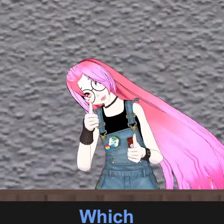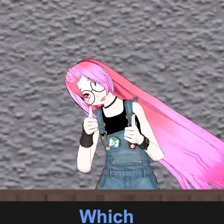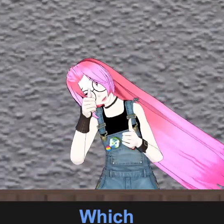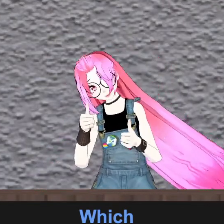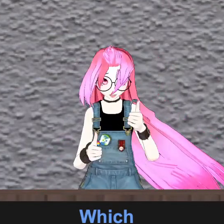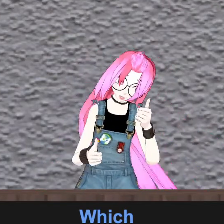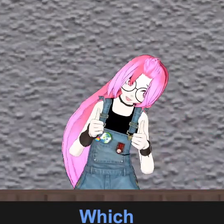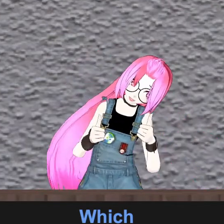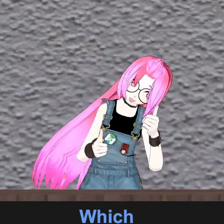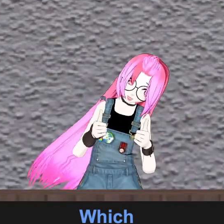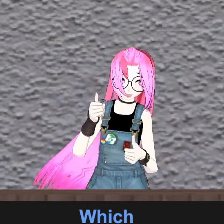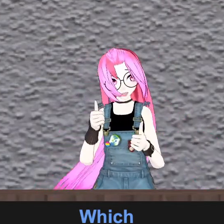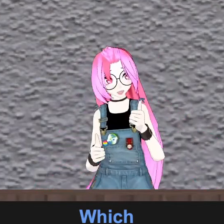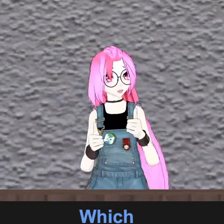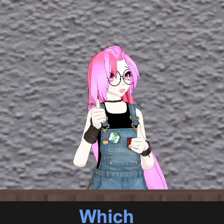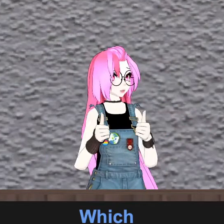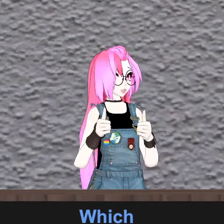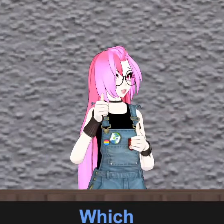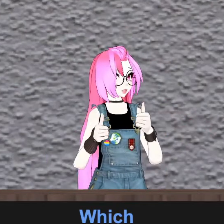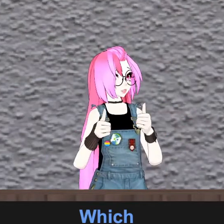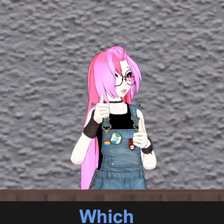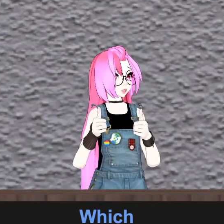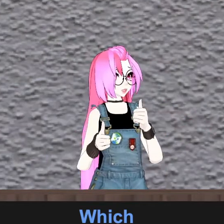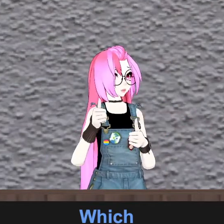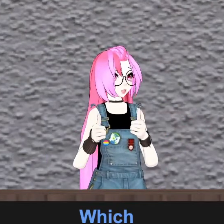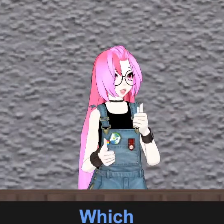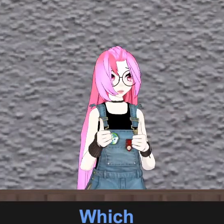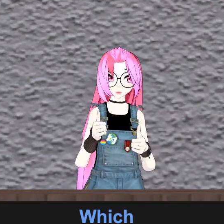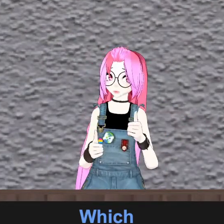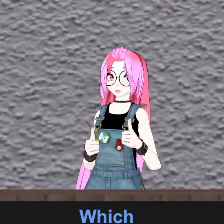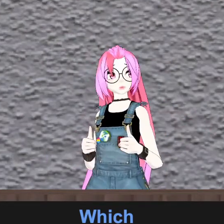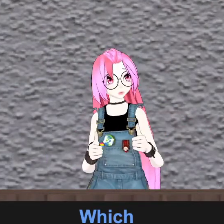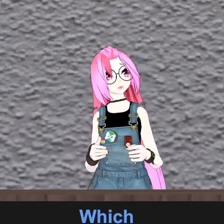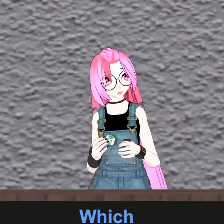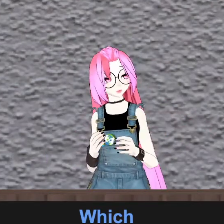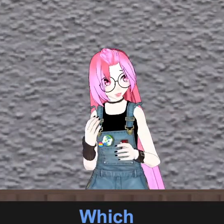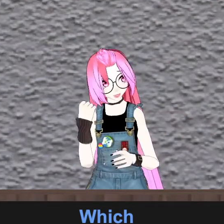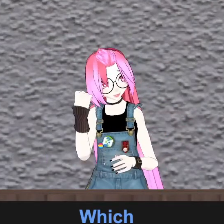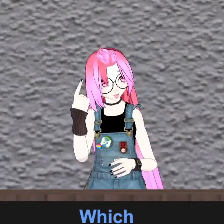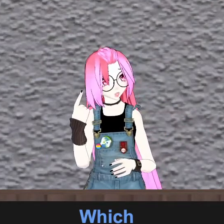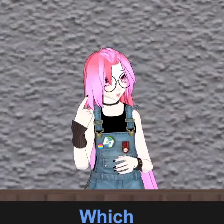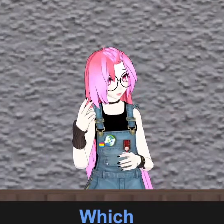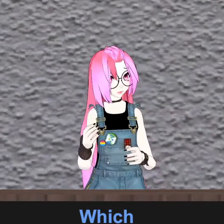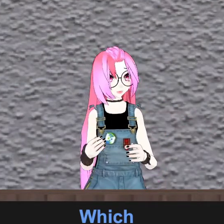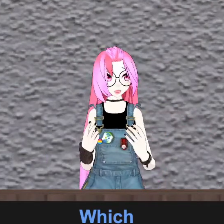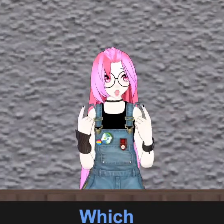one? Do I want this one? Just, there's 2 things, up and down. Which one? Does that make sense? Any